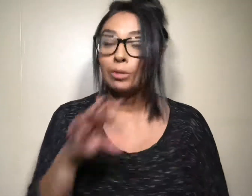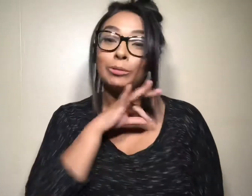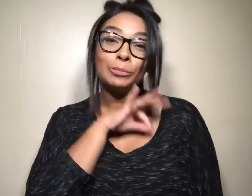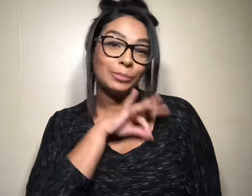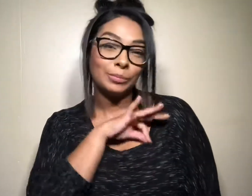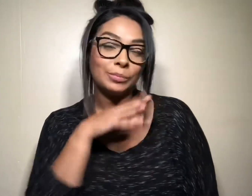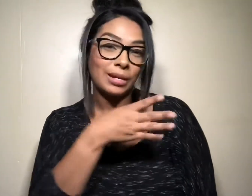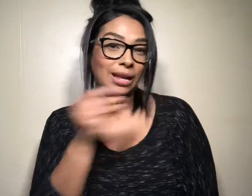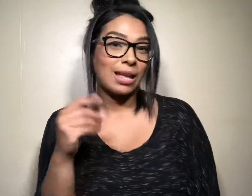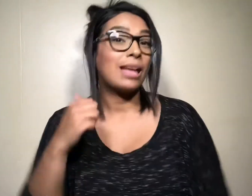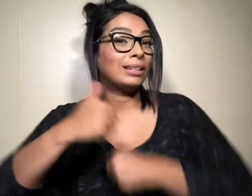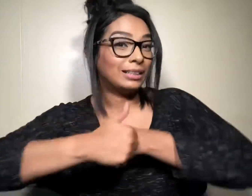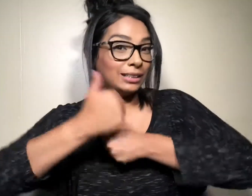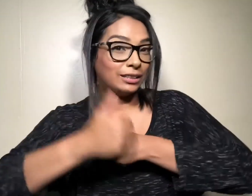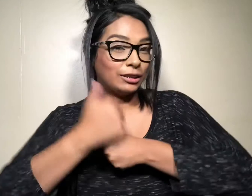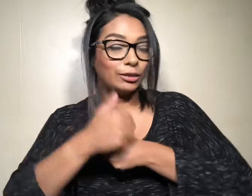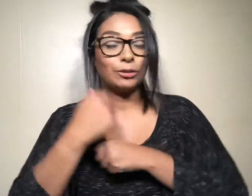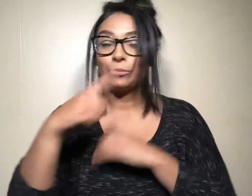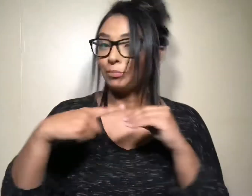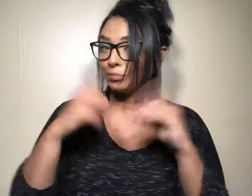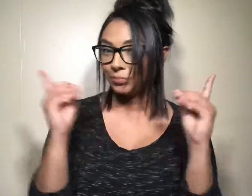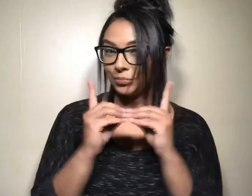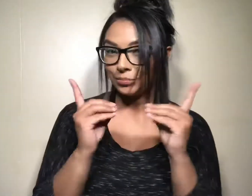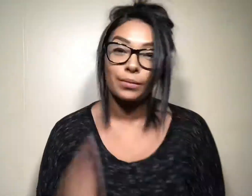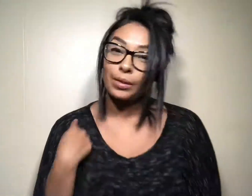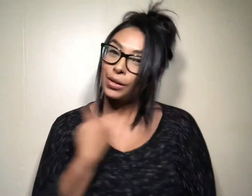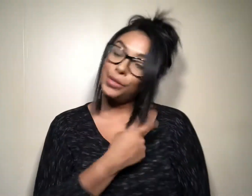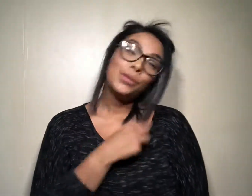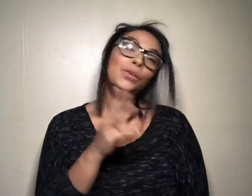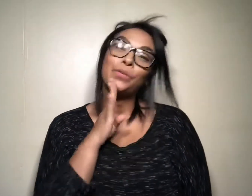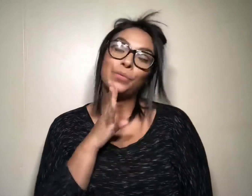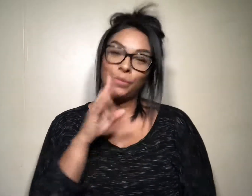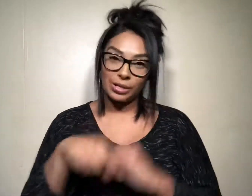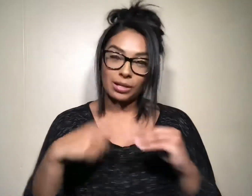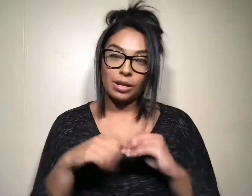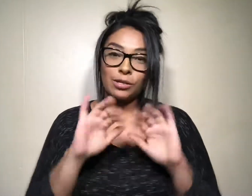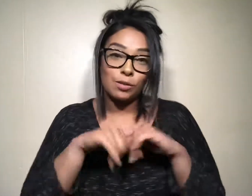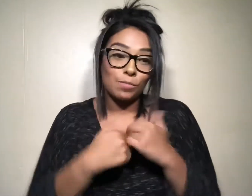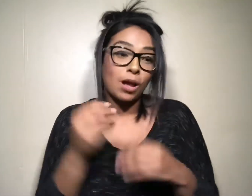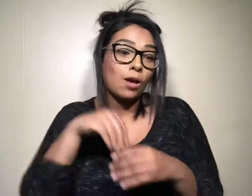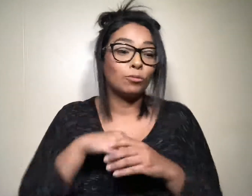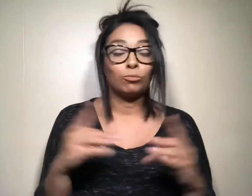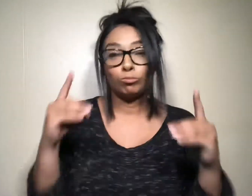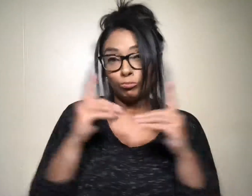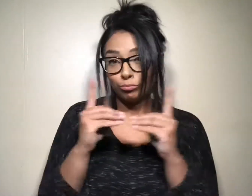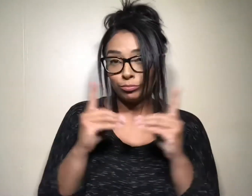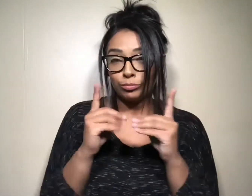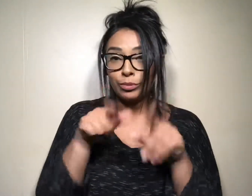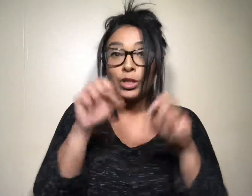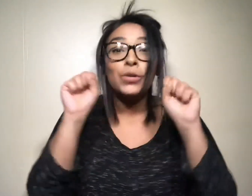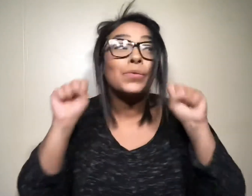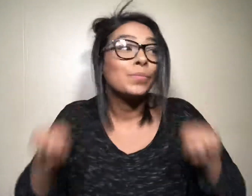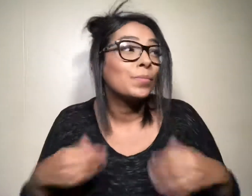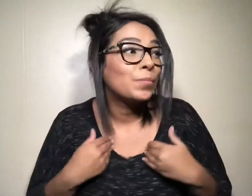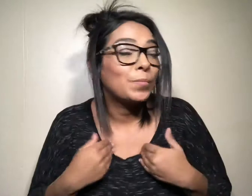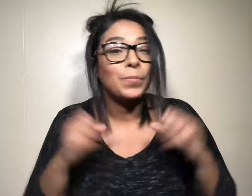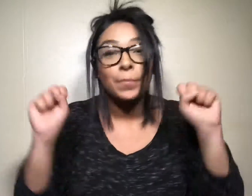the benefits and the dangers of dating. We talked about how within dating, it's possible and